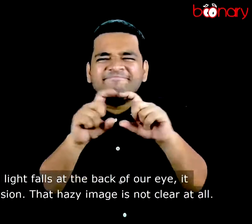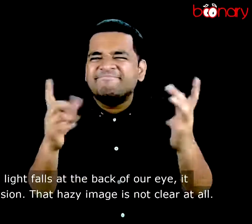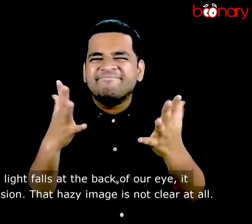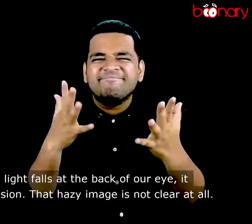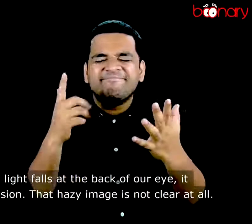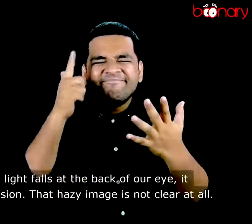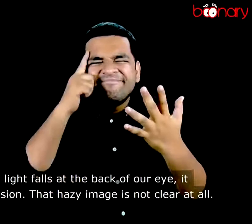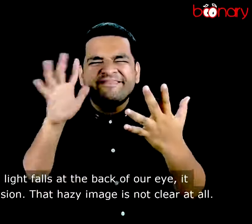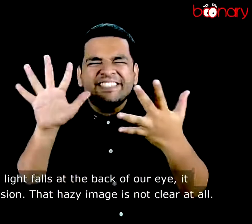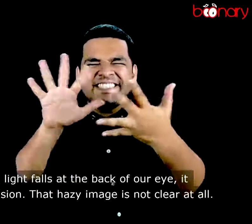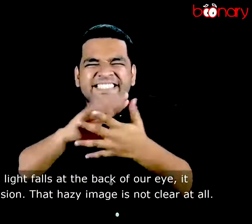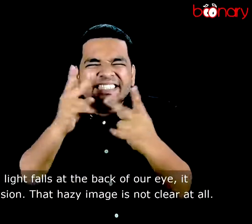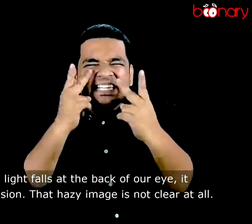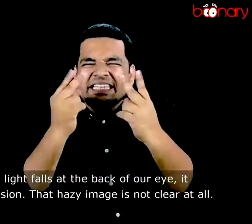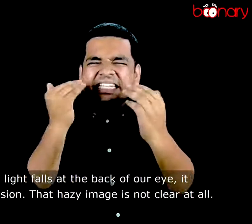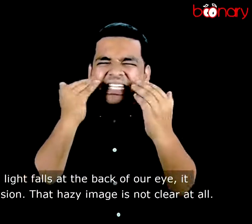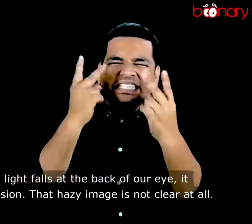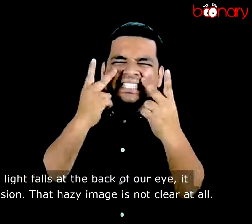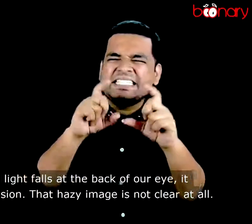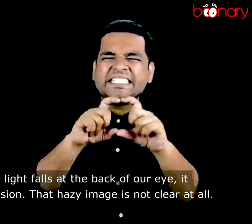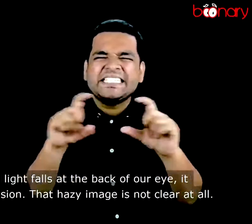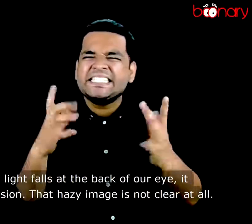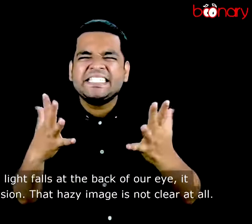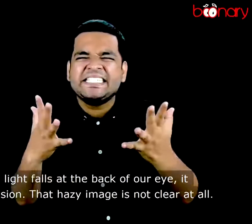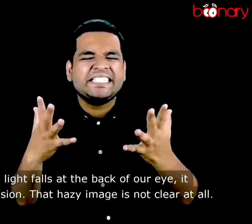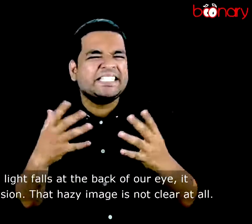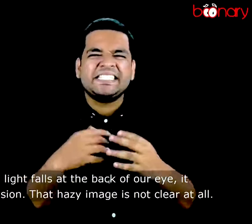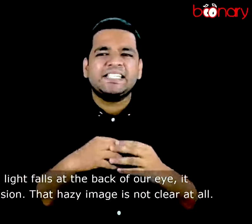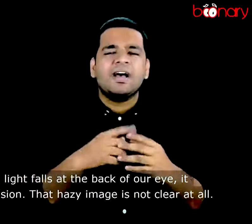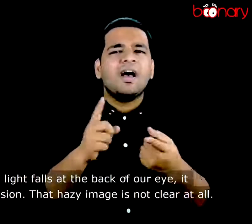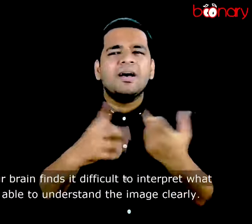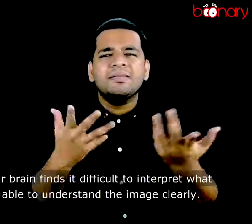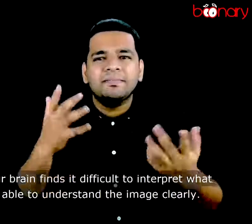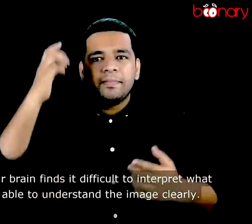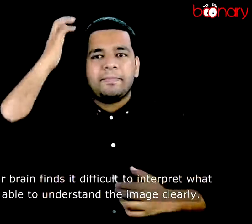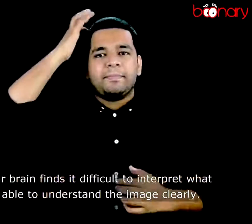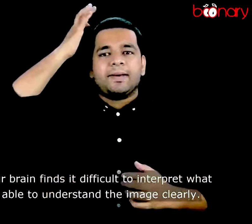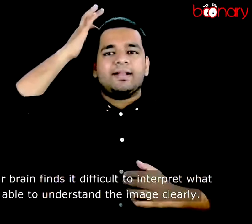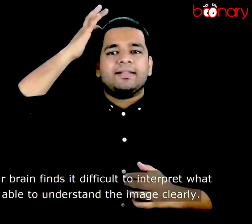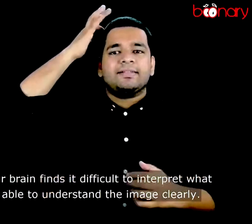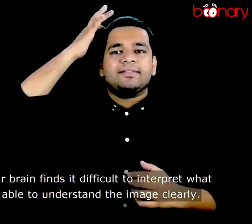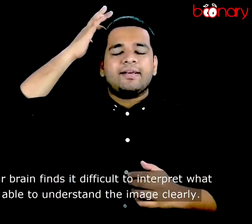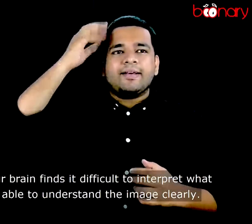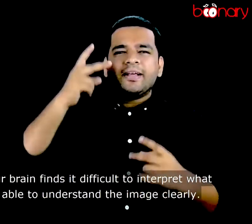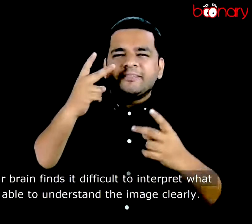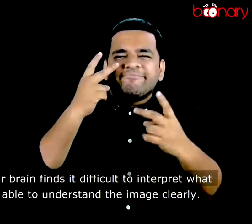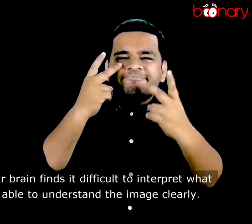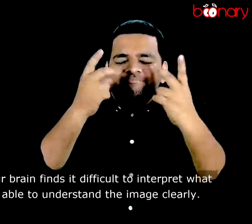blurry vision. That hazy image is not clear at all. The result is that our brain finds it difficult